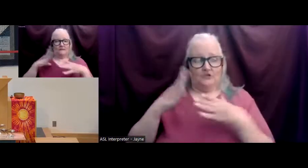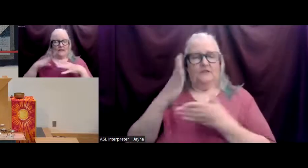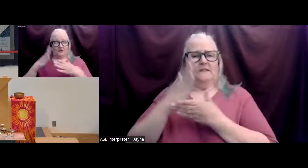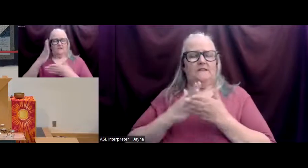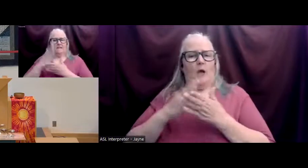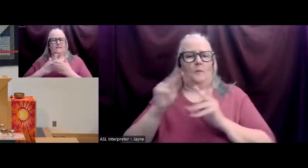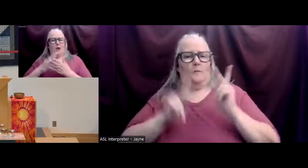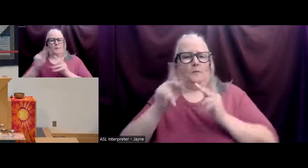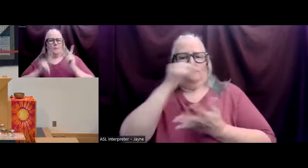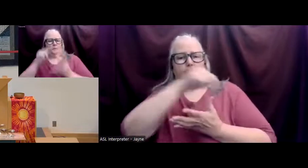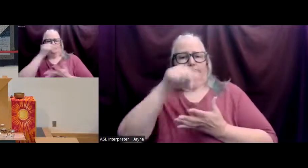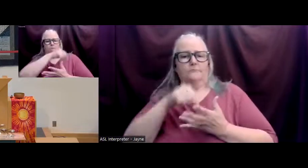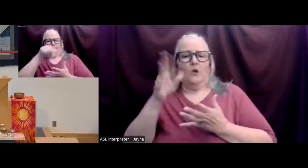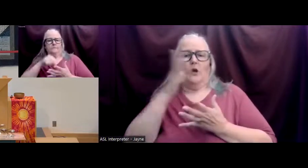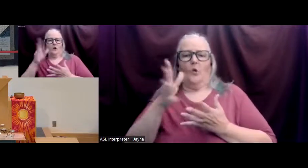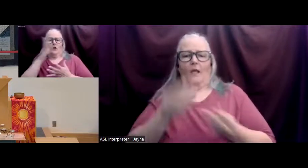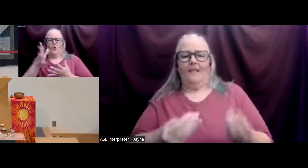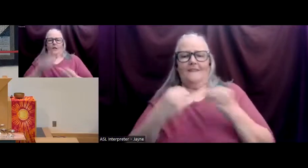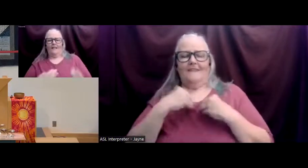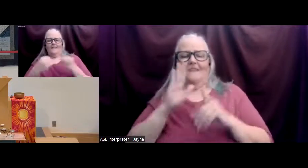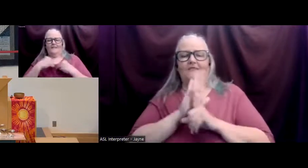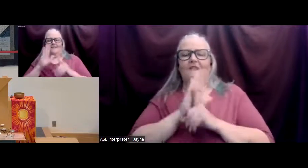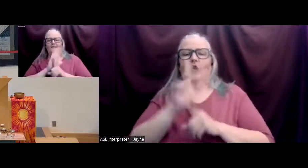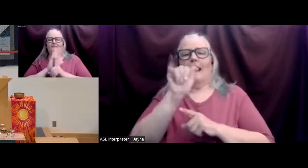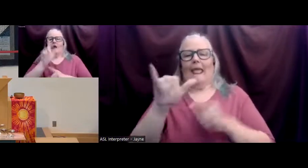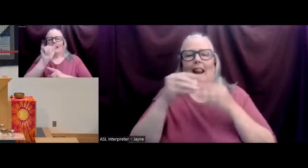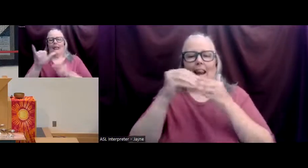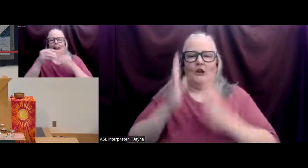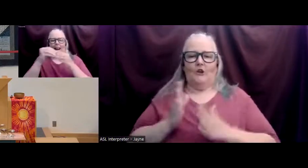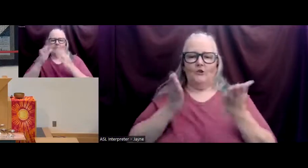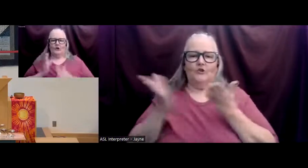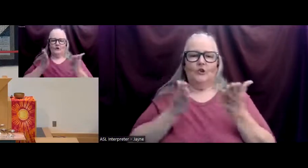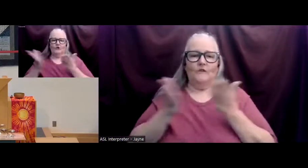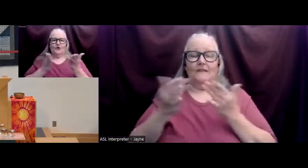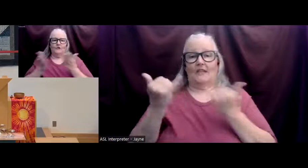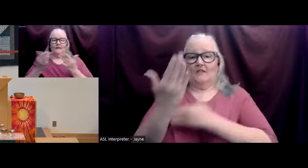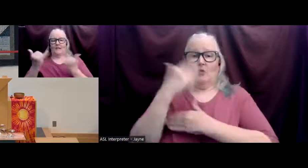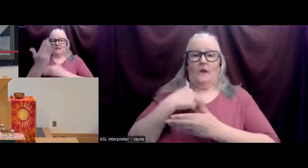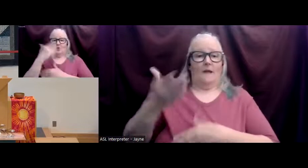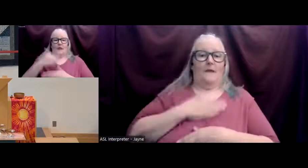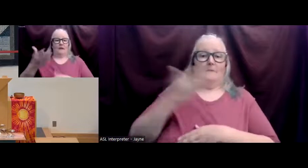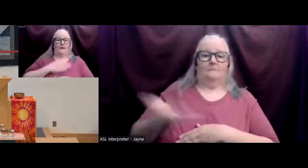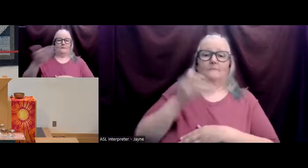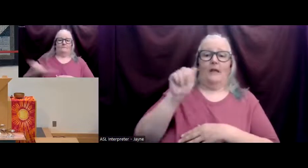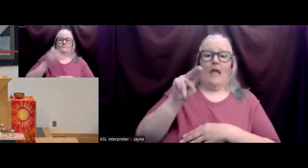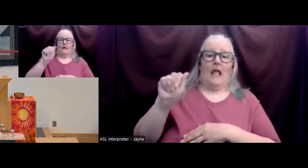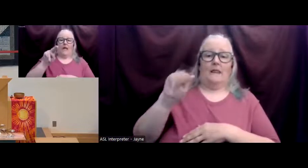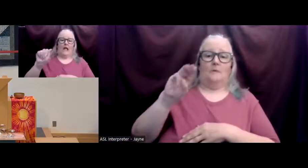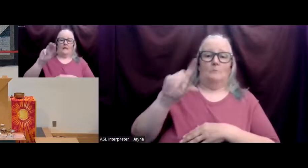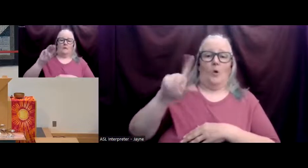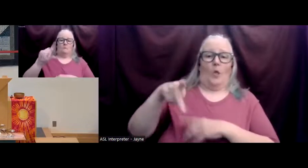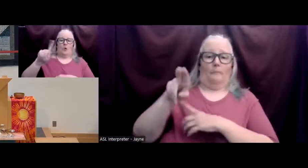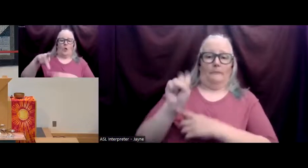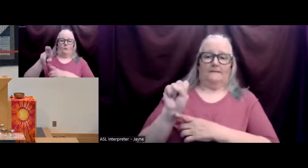will be treating us to lay-led services. This morning, I'm happy to welcome Anna Molpus to our pulpit. Anna's